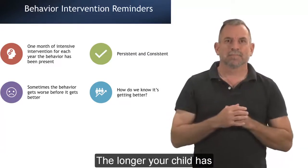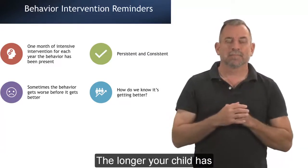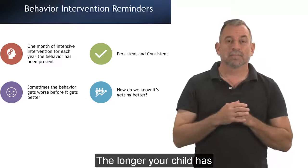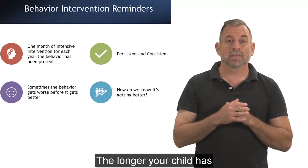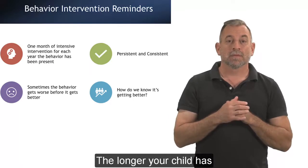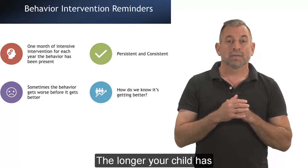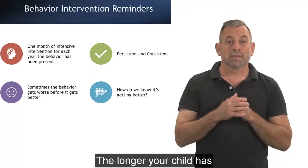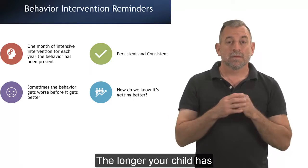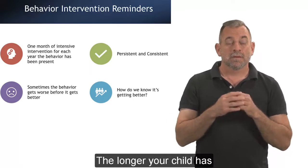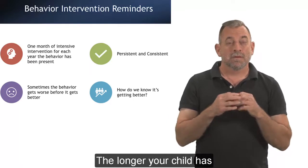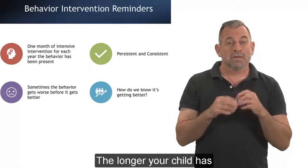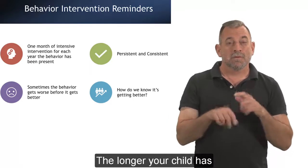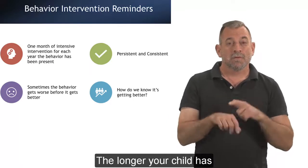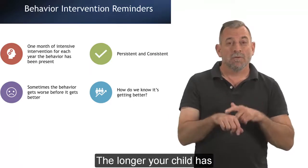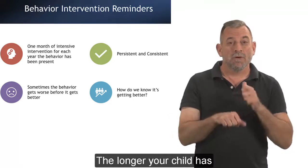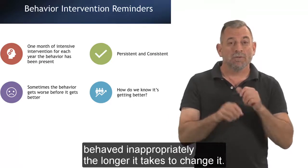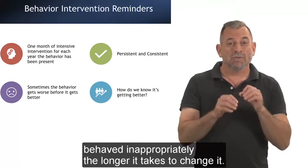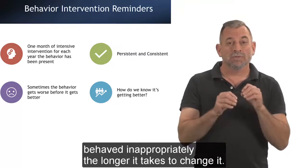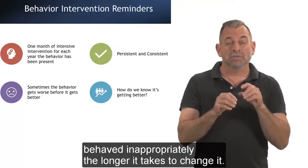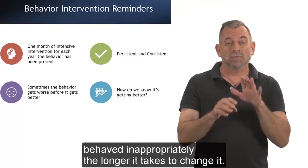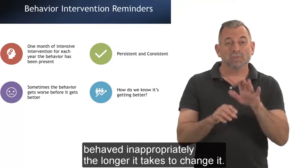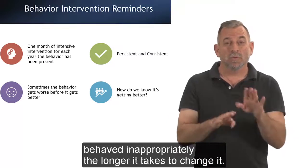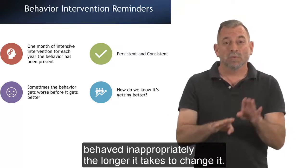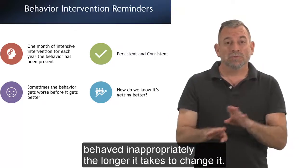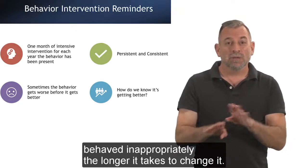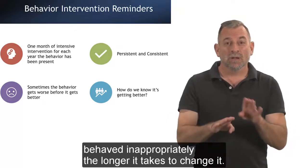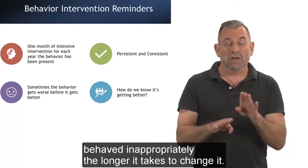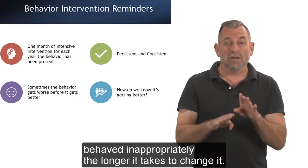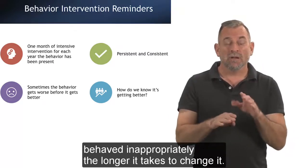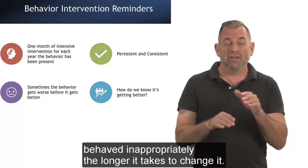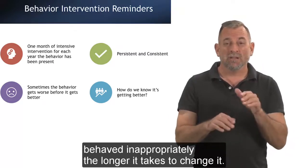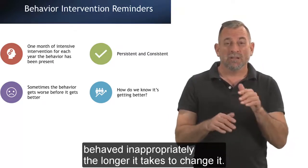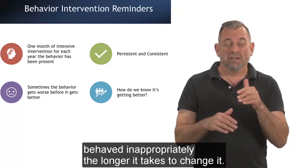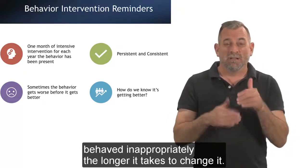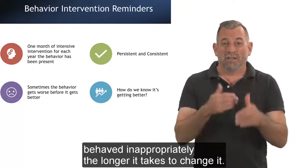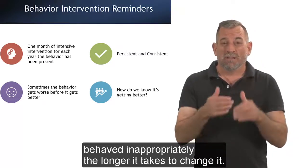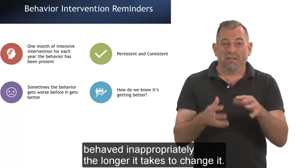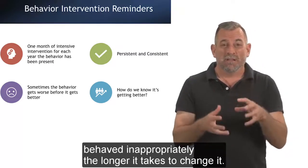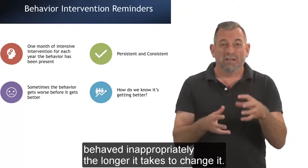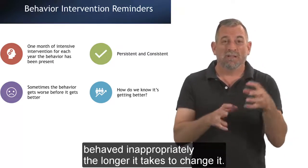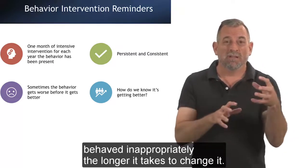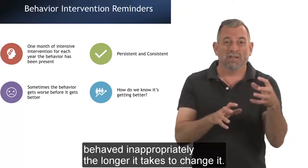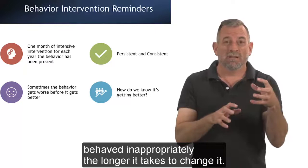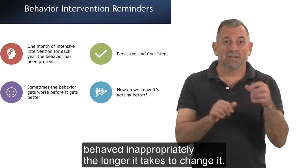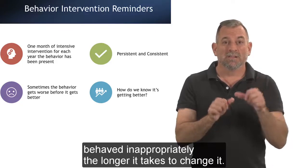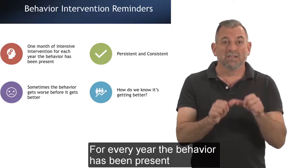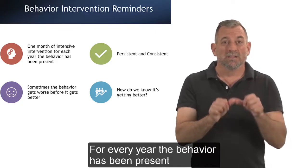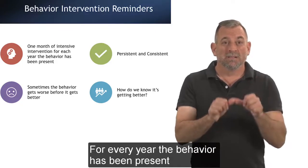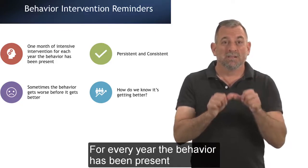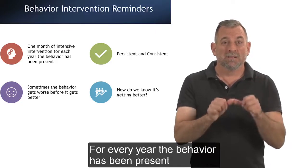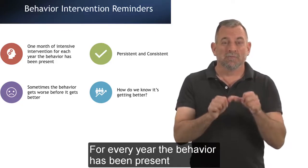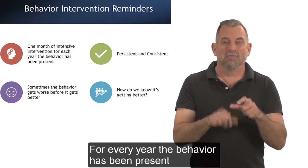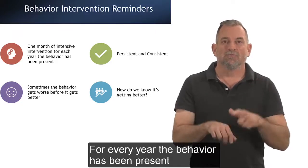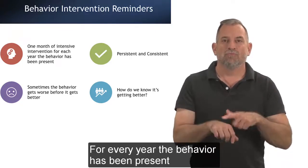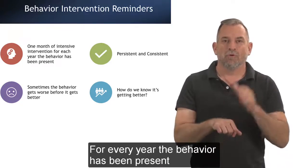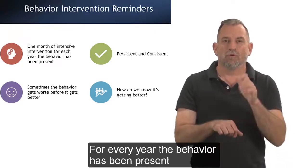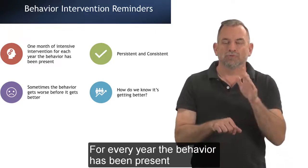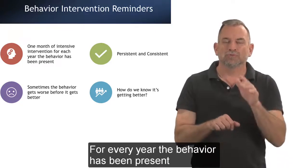The longer your child has behaved inappropriately, the longer it takes to change it. For every year